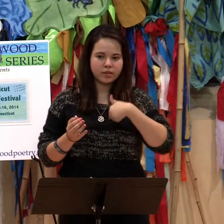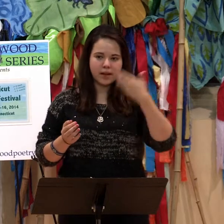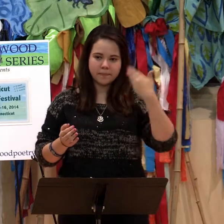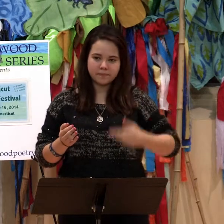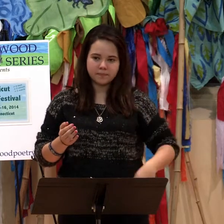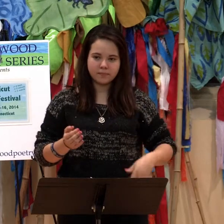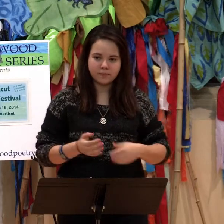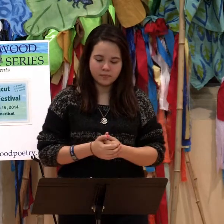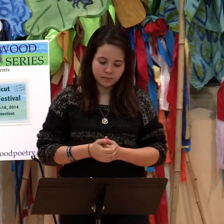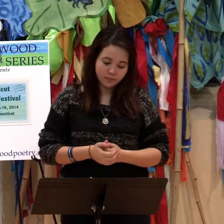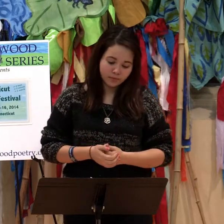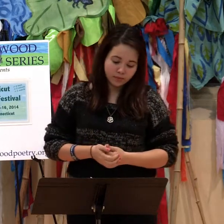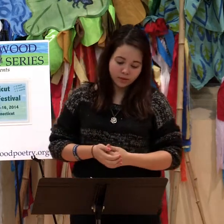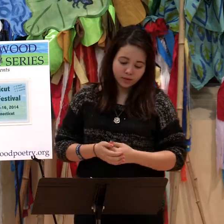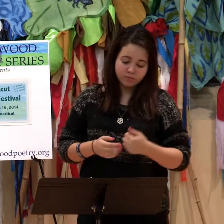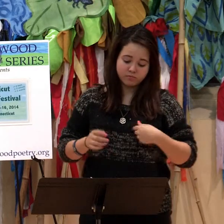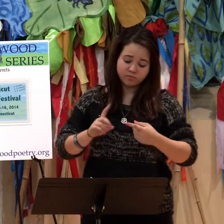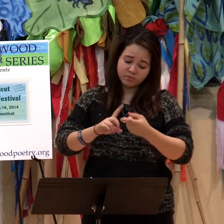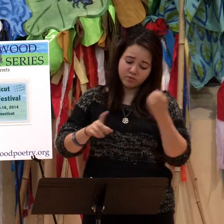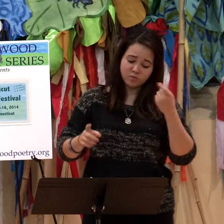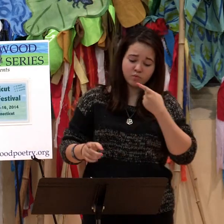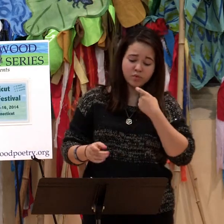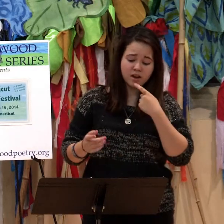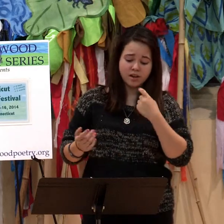related to my family and who I am.